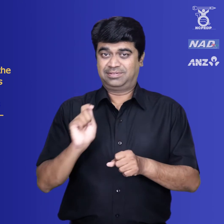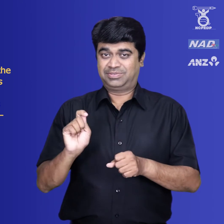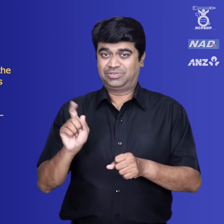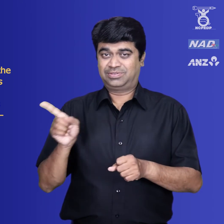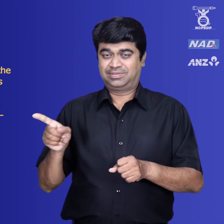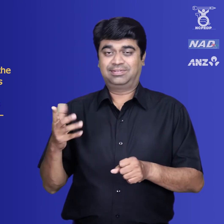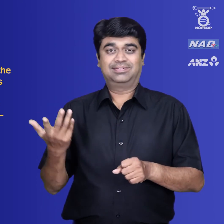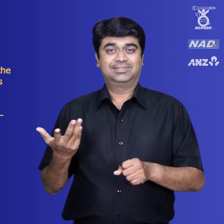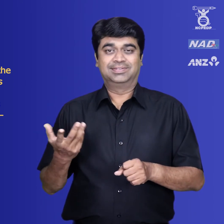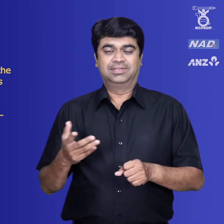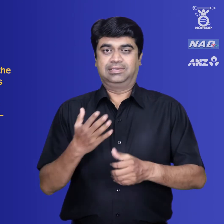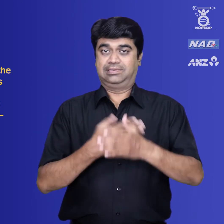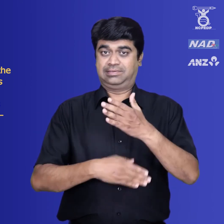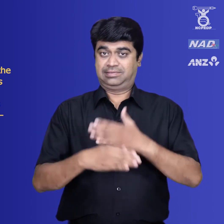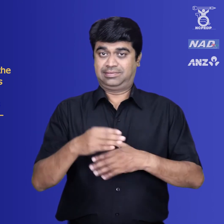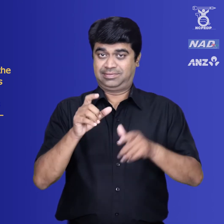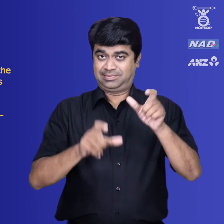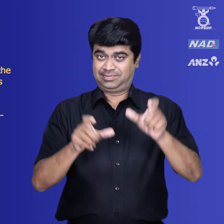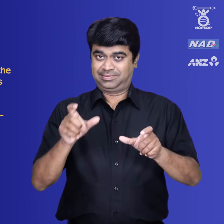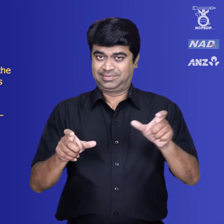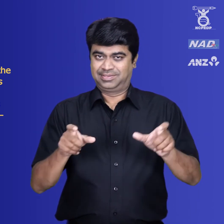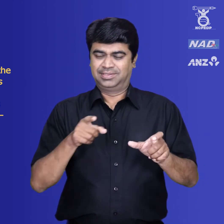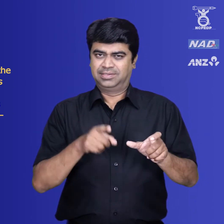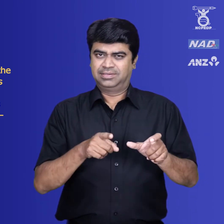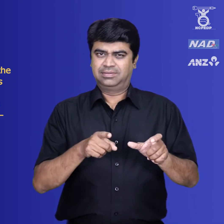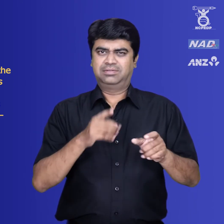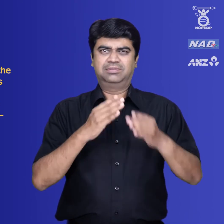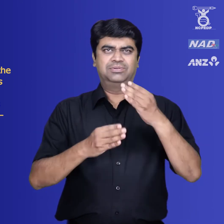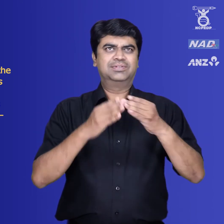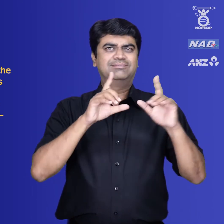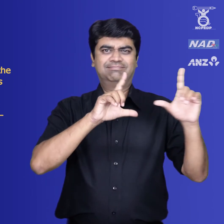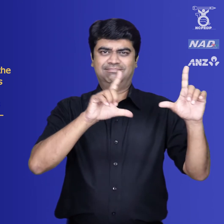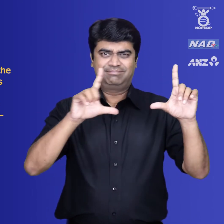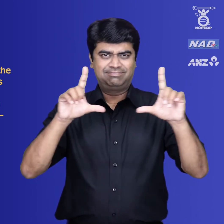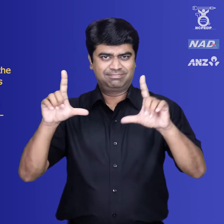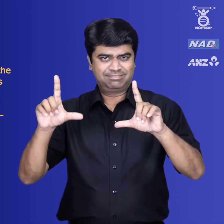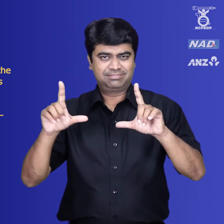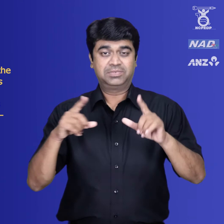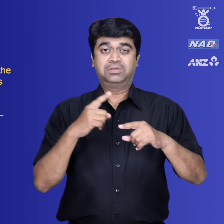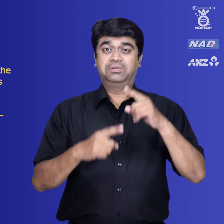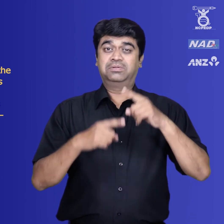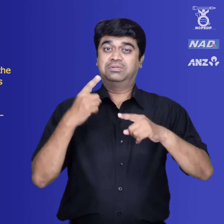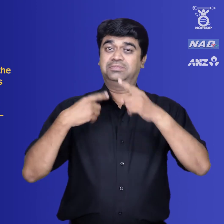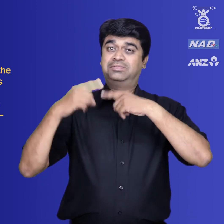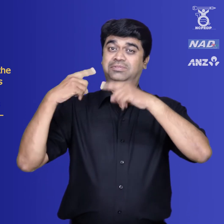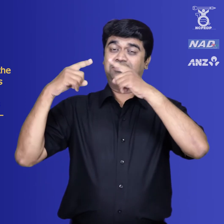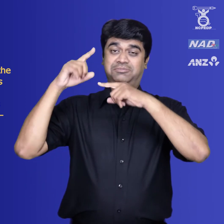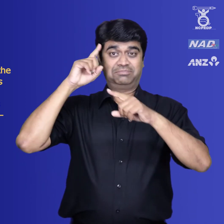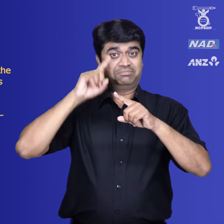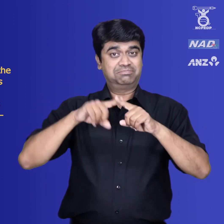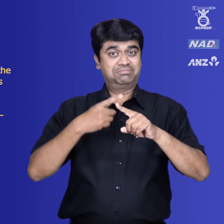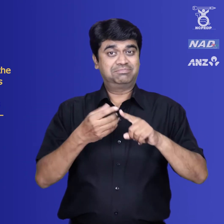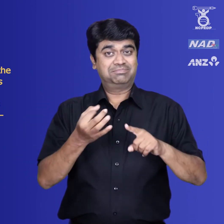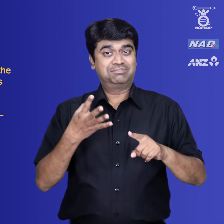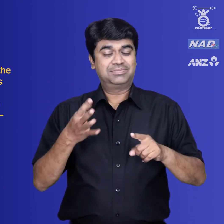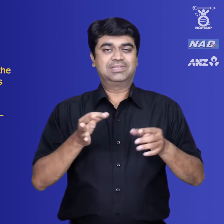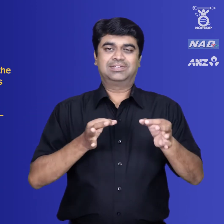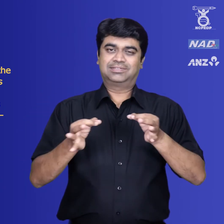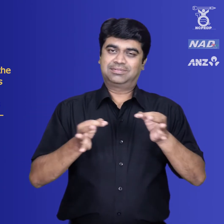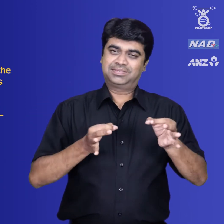Establishment of a Disability History Museum which chronicles and interprets the historical experiences of